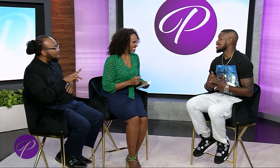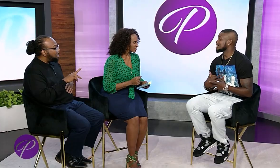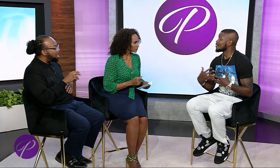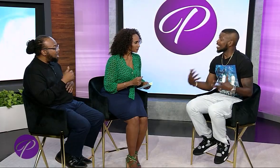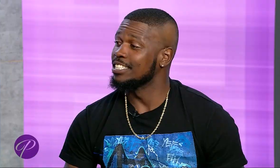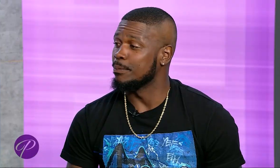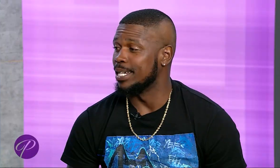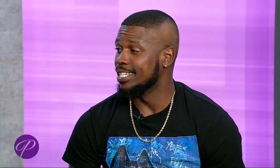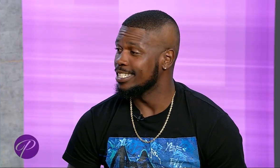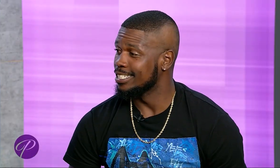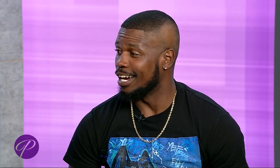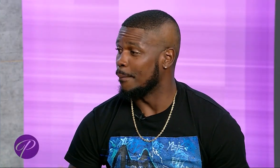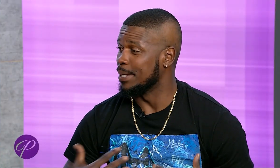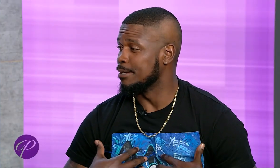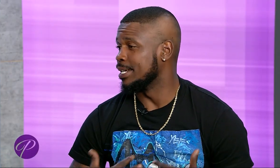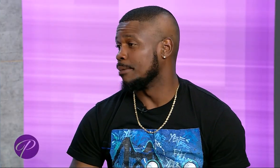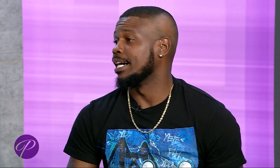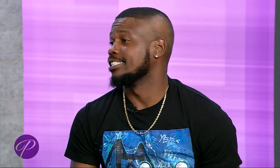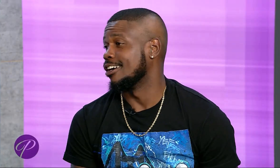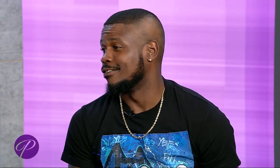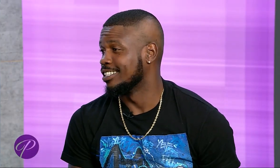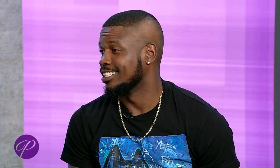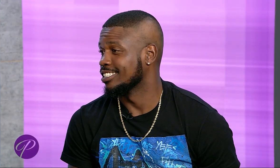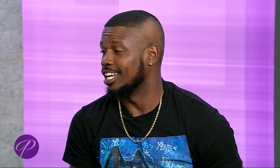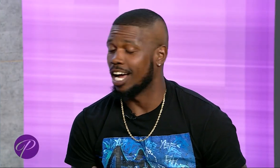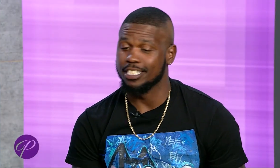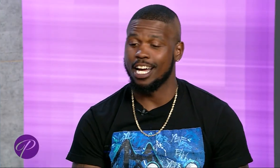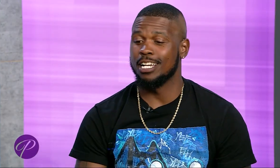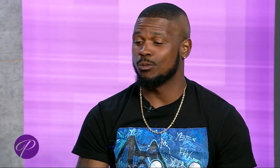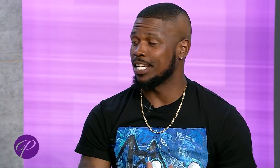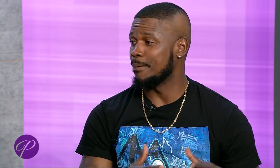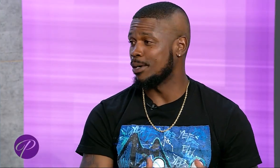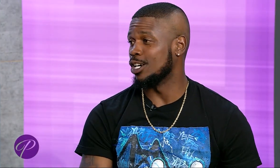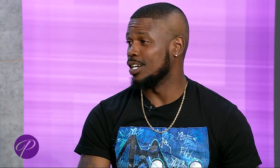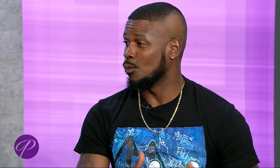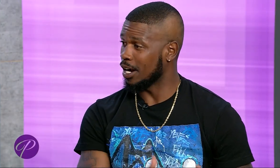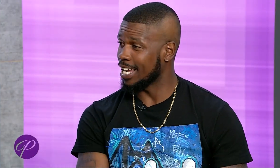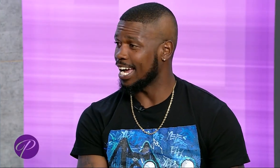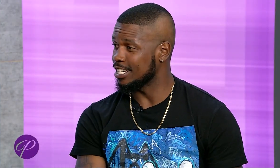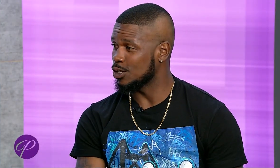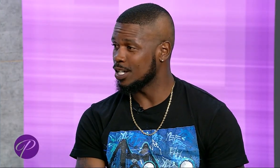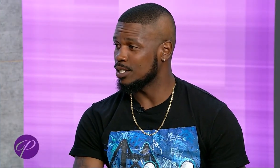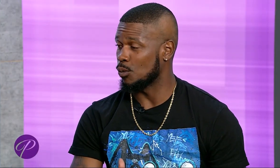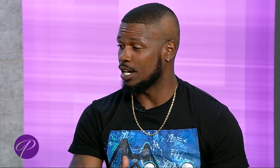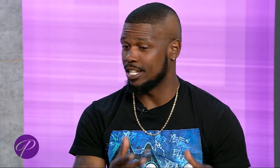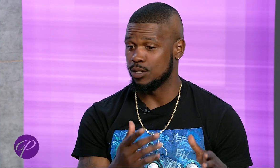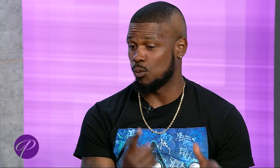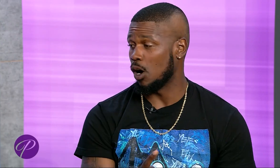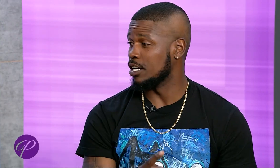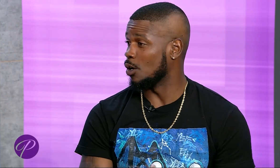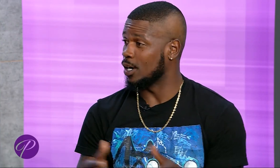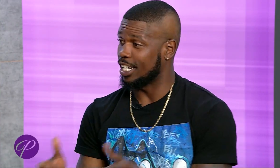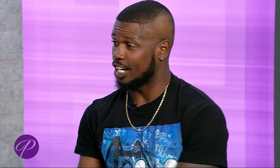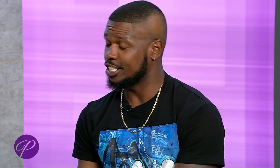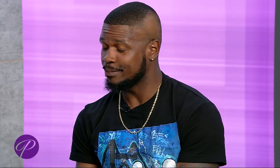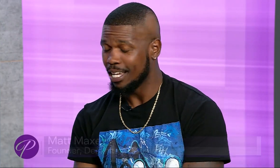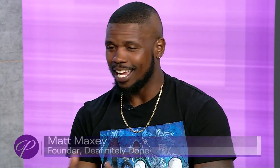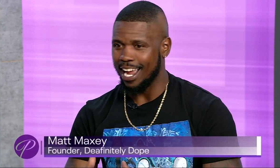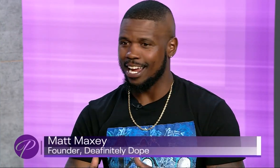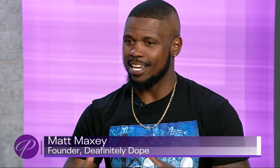the flexibility of me being myself. Okay. A lot of times we get put in one category where it's one or the other, and